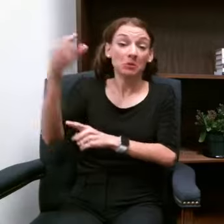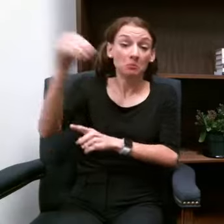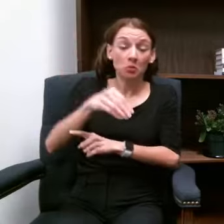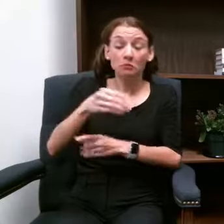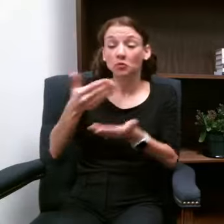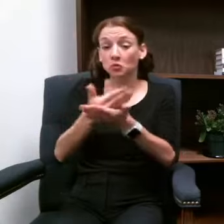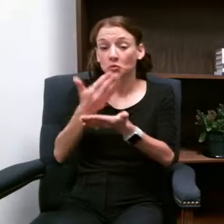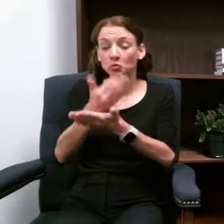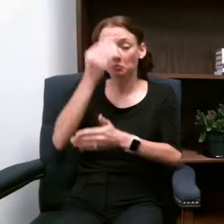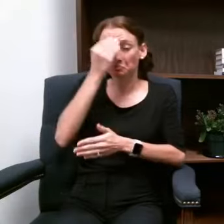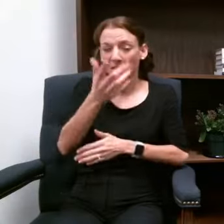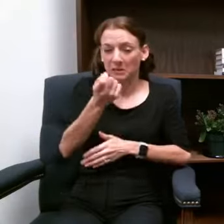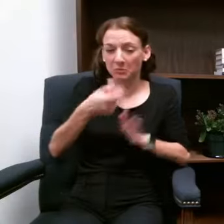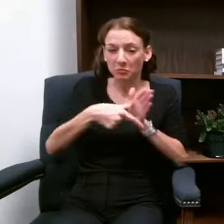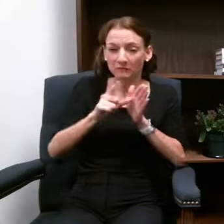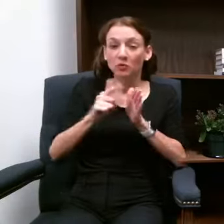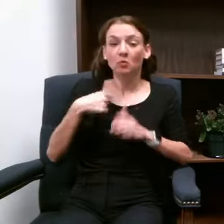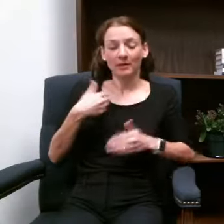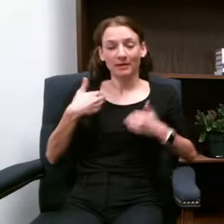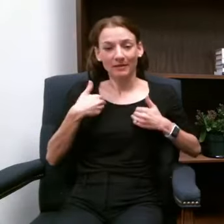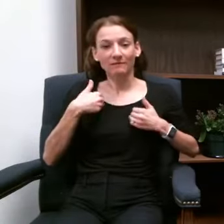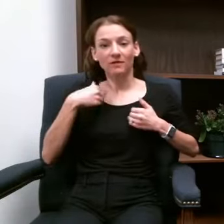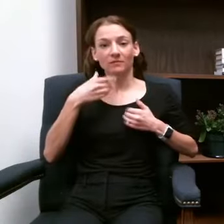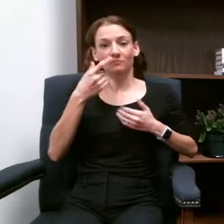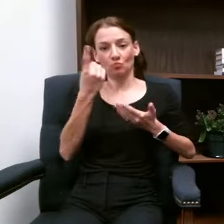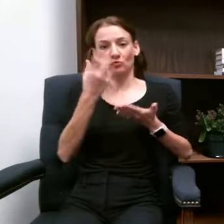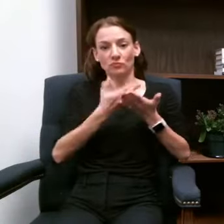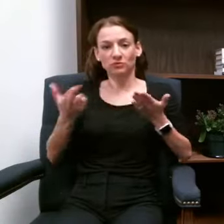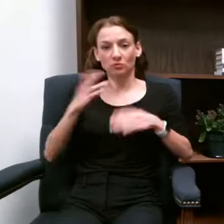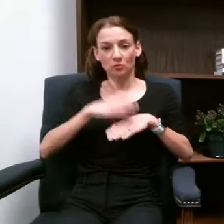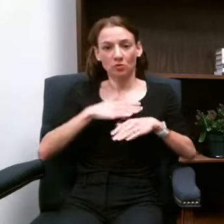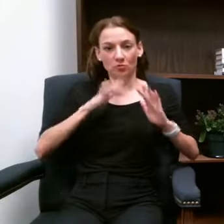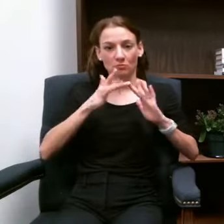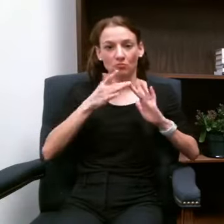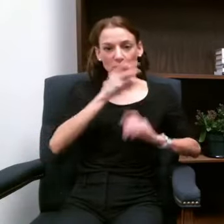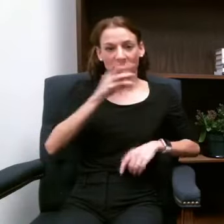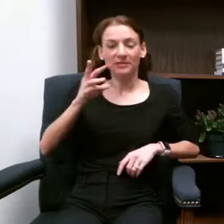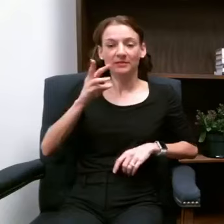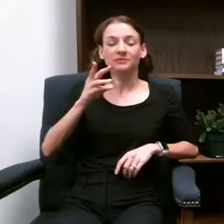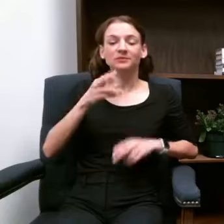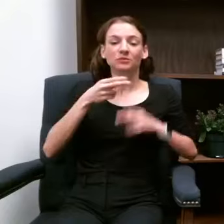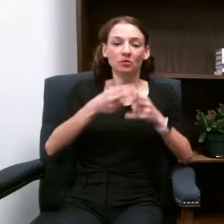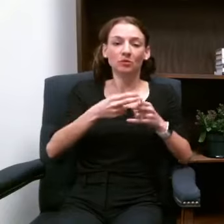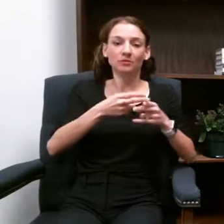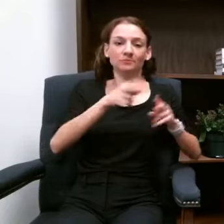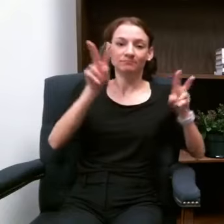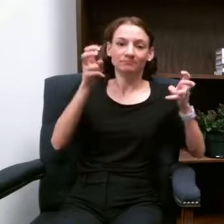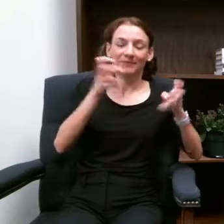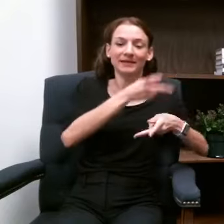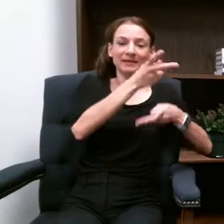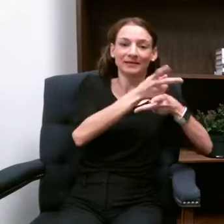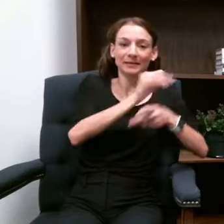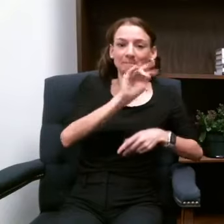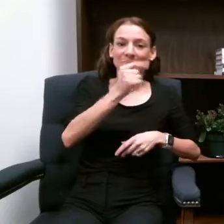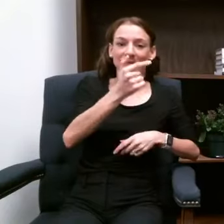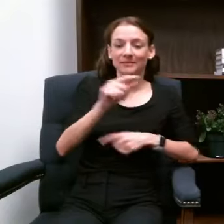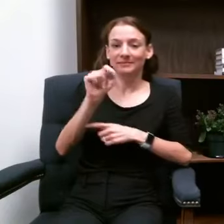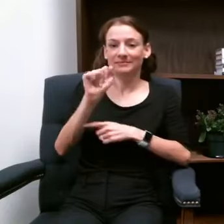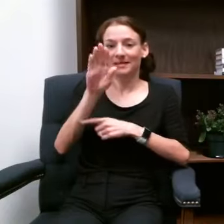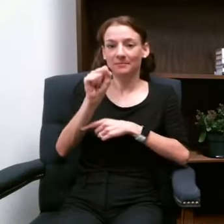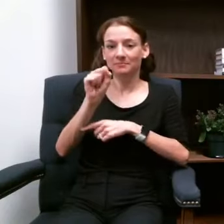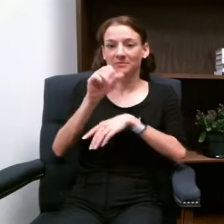point out that we do have a resource on our page called Keeping Tabs on TEA. TEA stands for